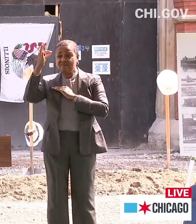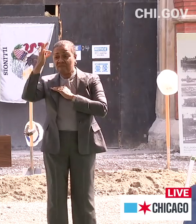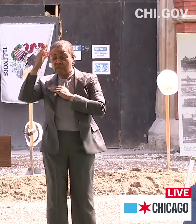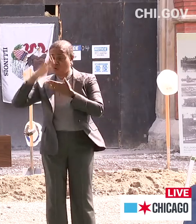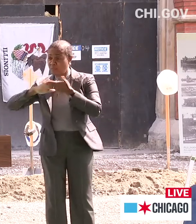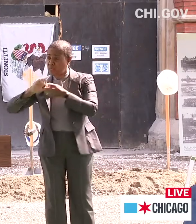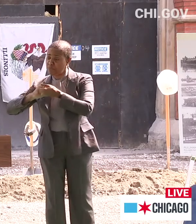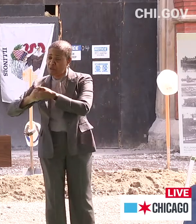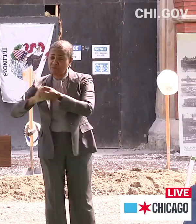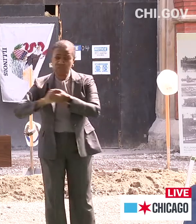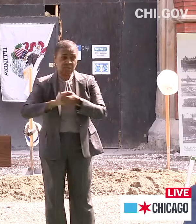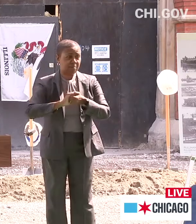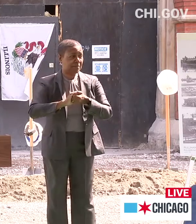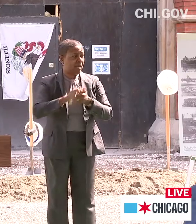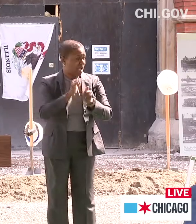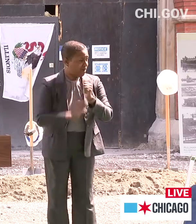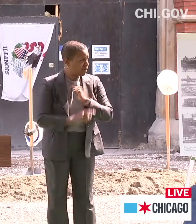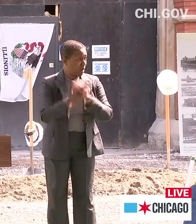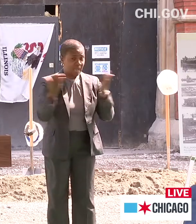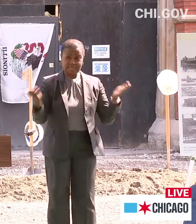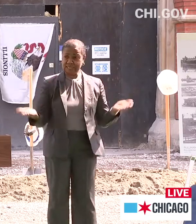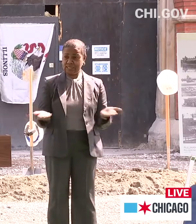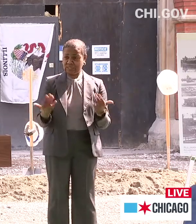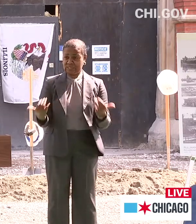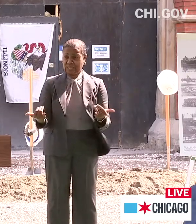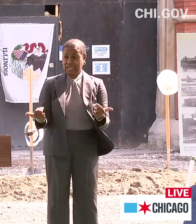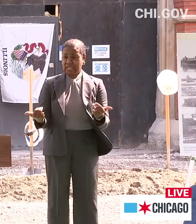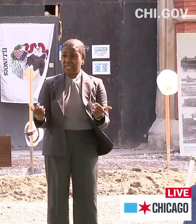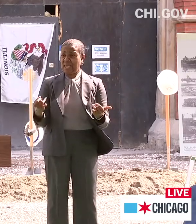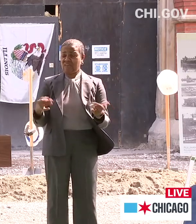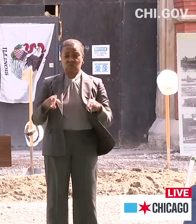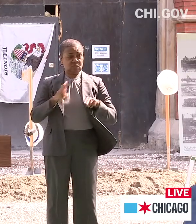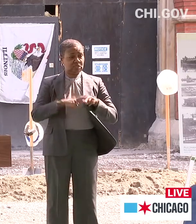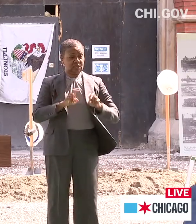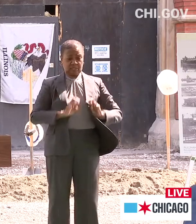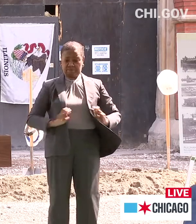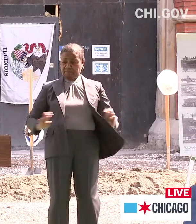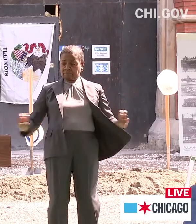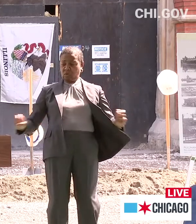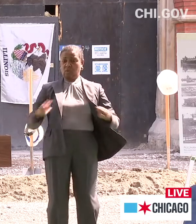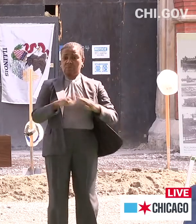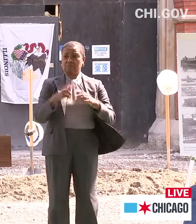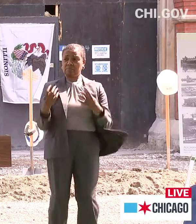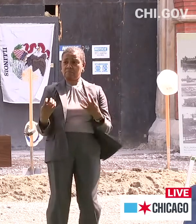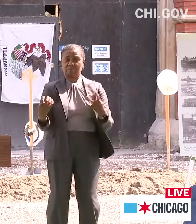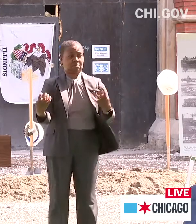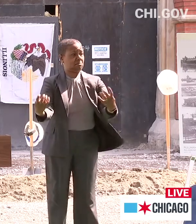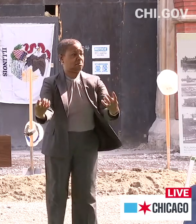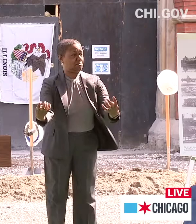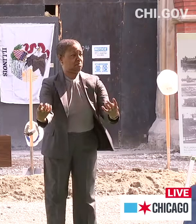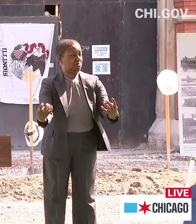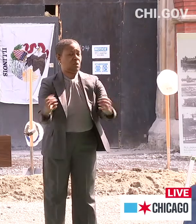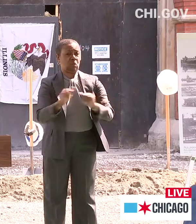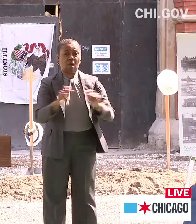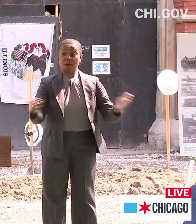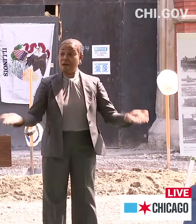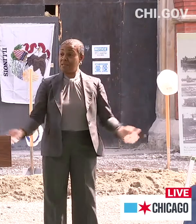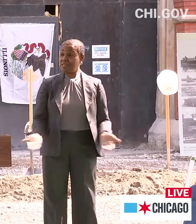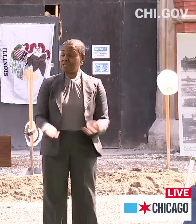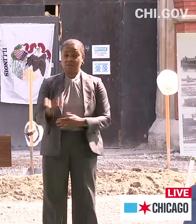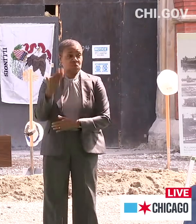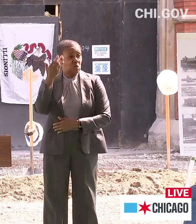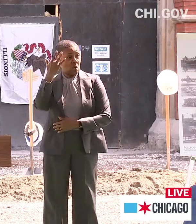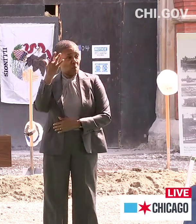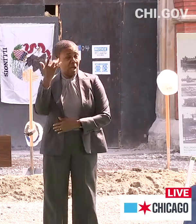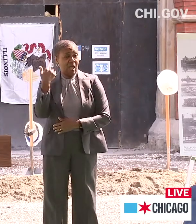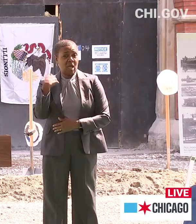that every one of us that is here today, whether we're sitting in these chairs or those chairs, we're all here because